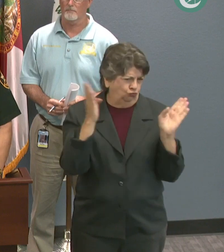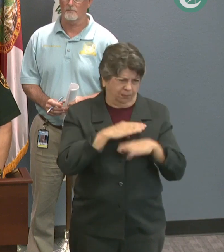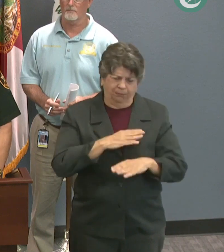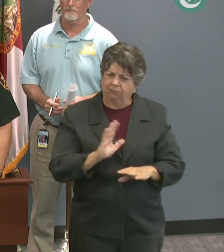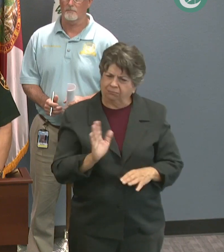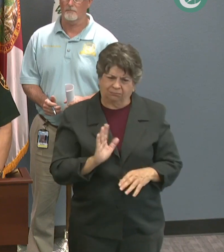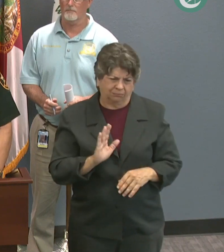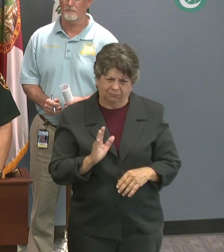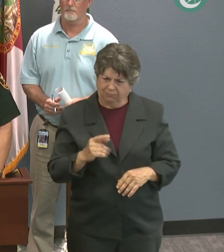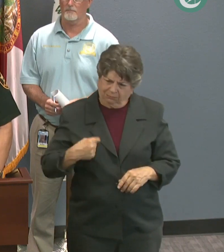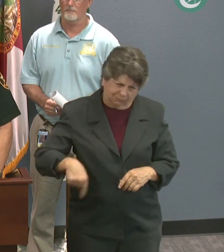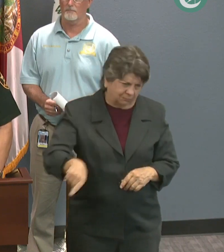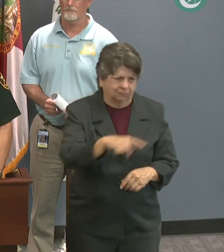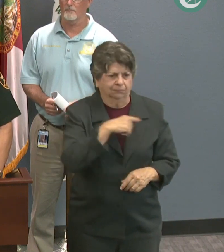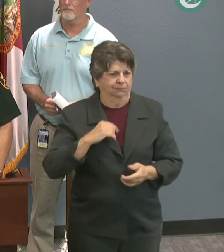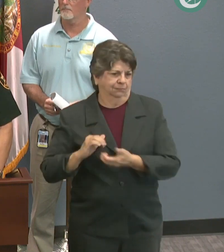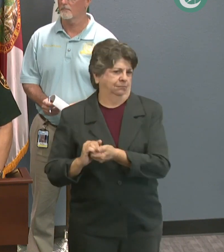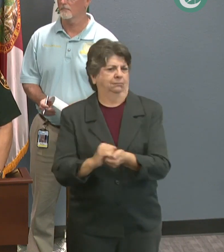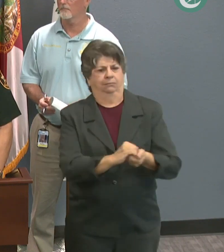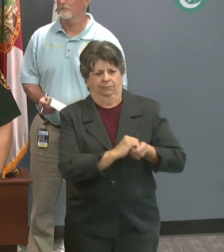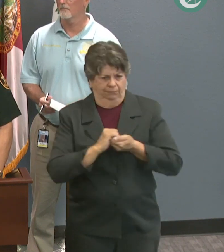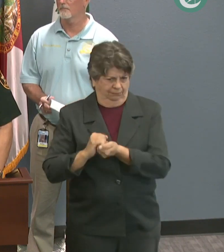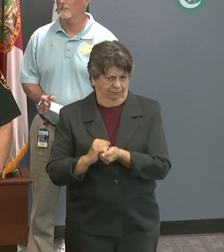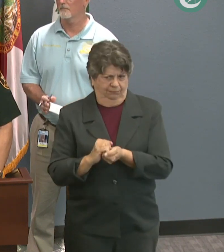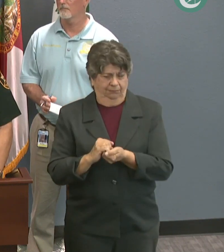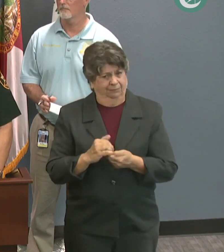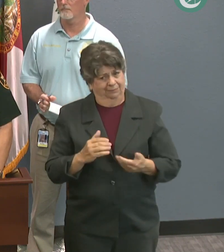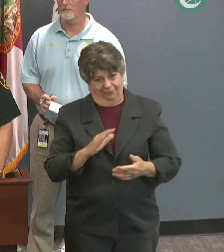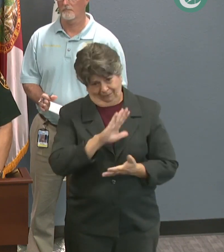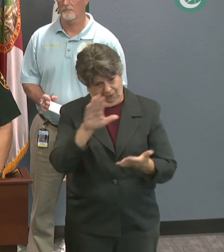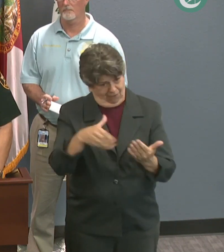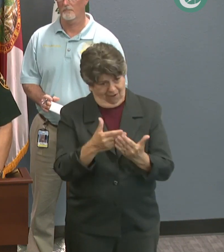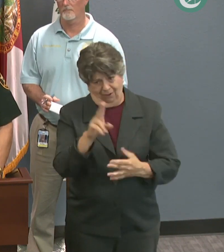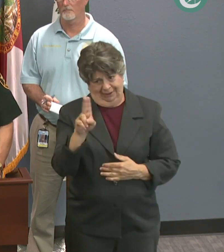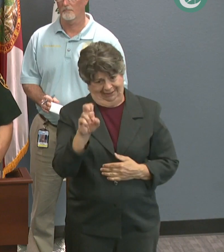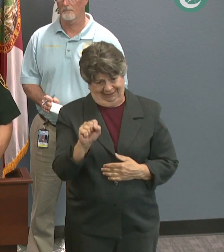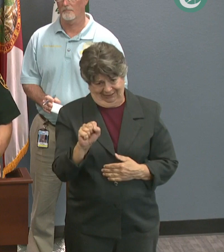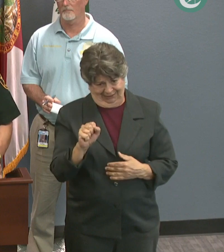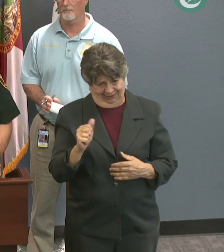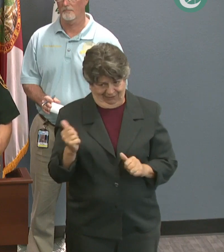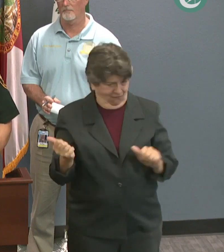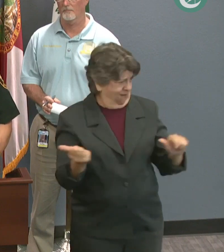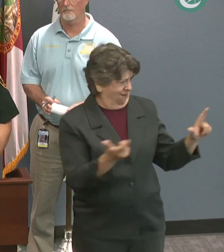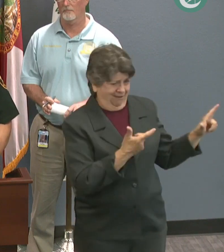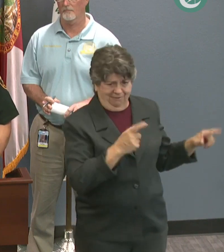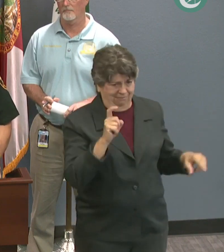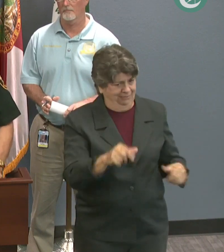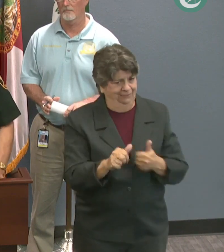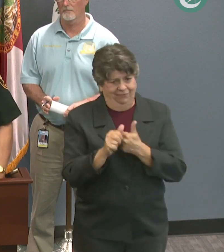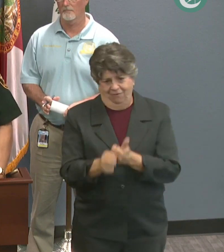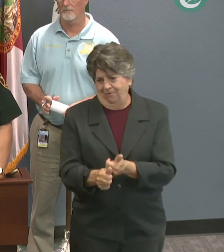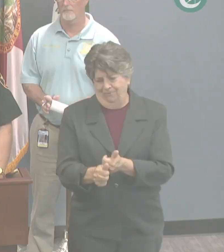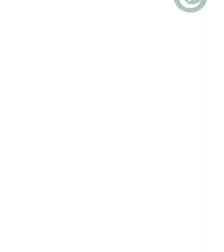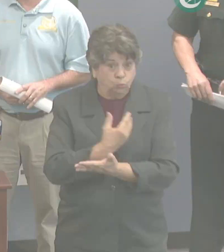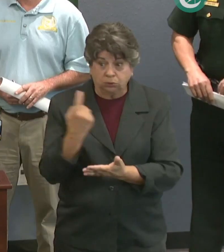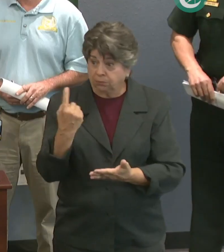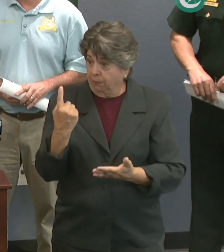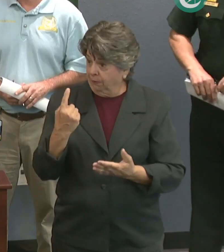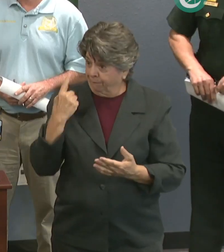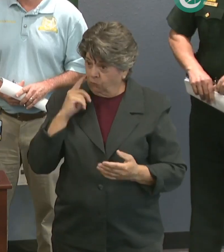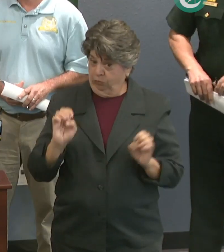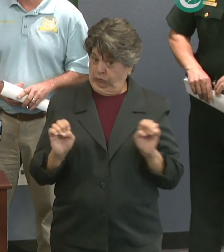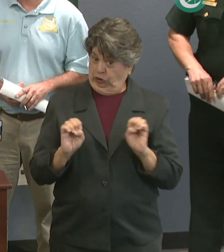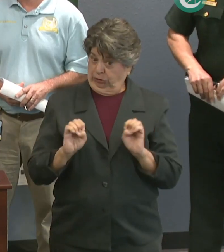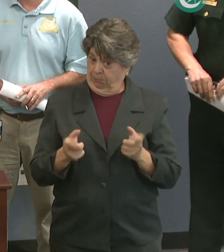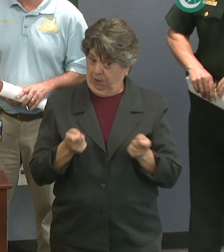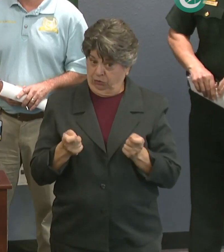community, as a country, and we need to look out for each other, and all of these measures are intended to do that. Yes, I